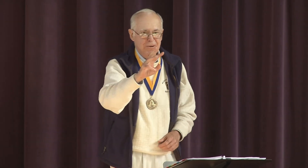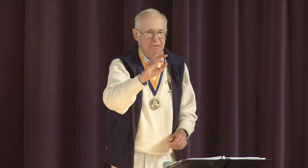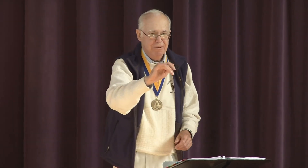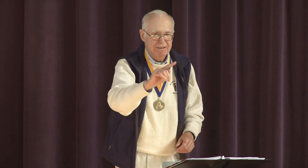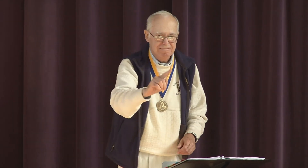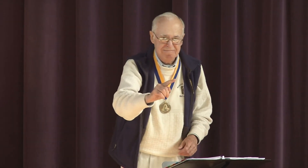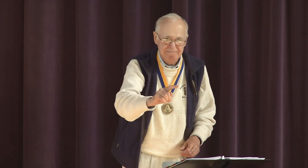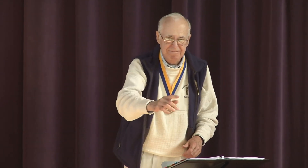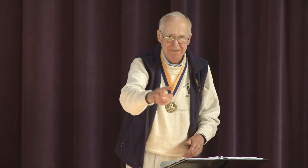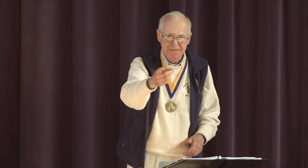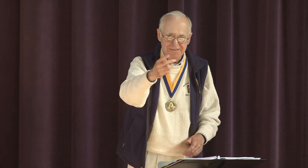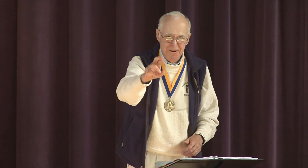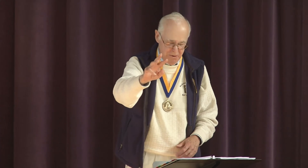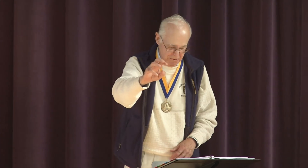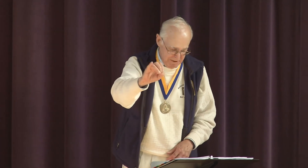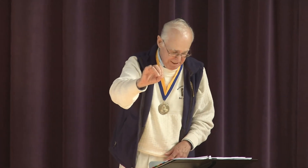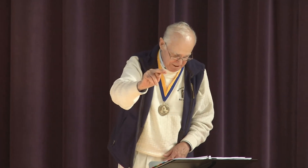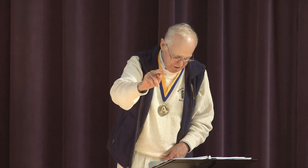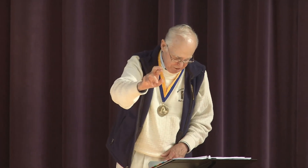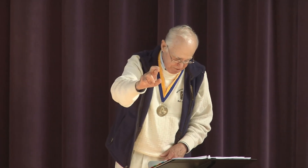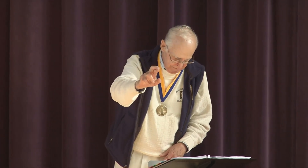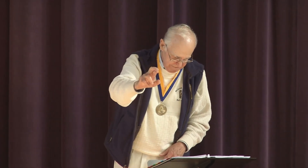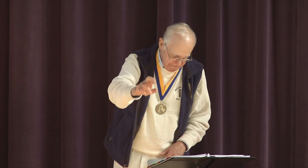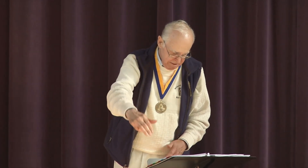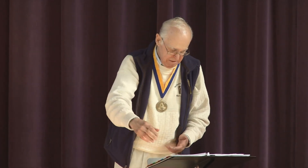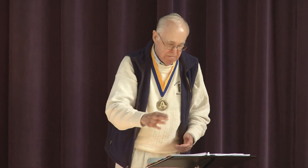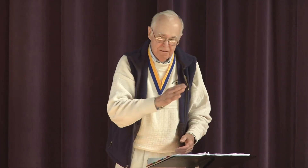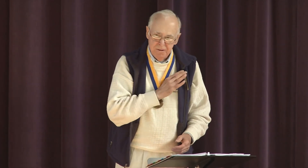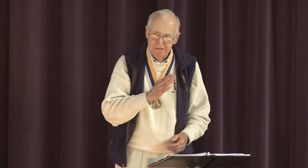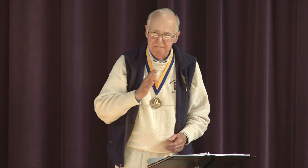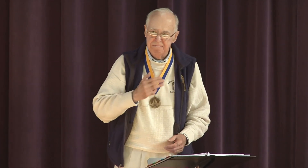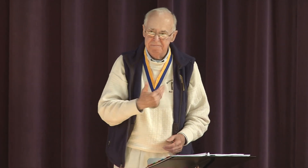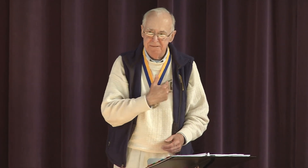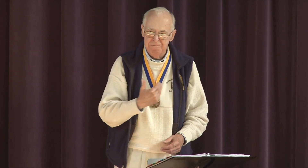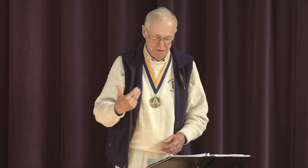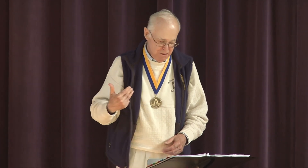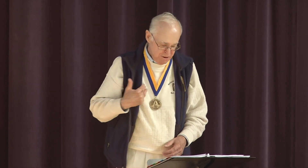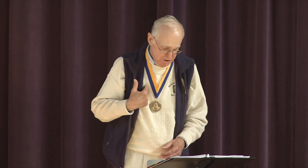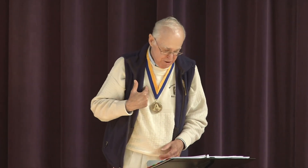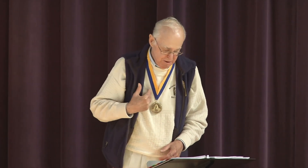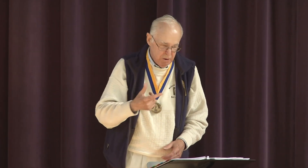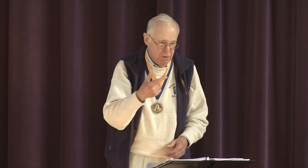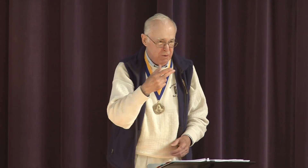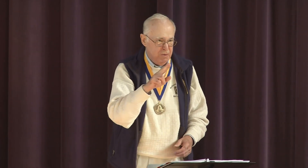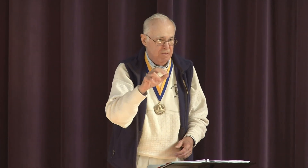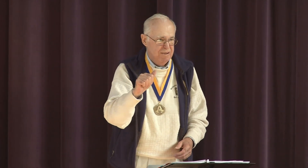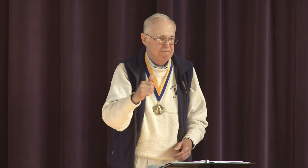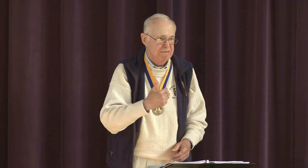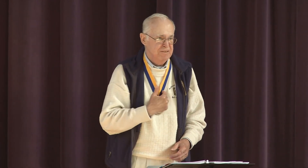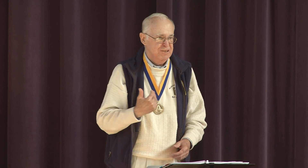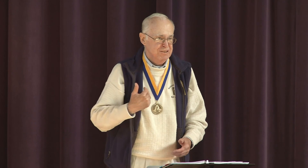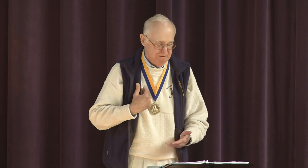everyone. President Hurwitz, Dr. Weiner, members of the board,